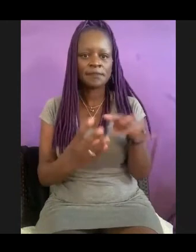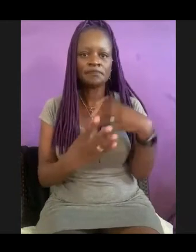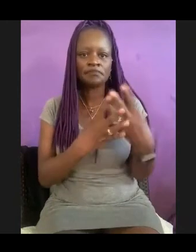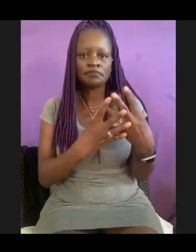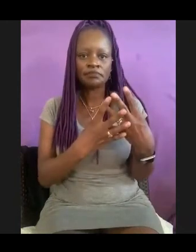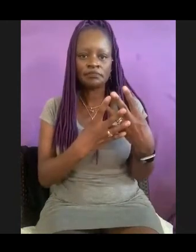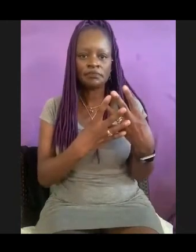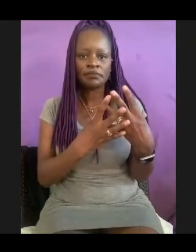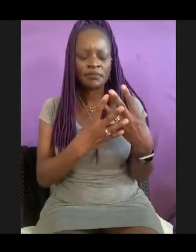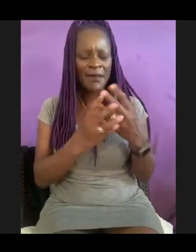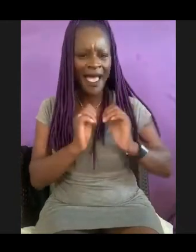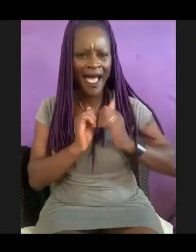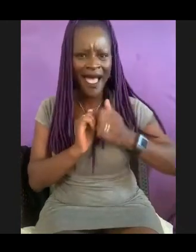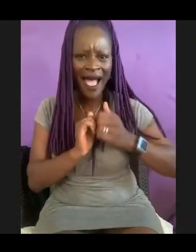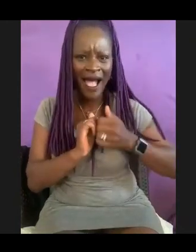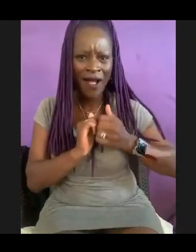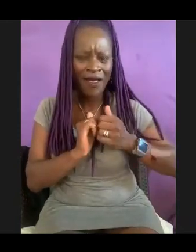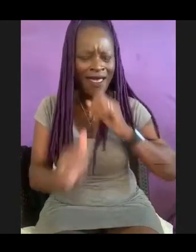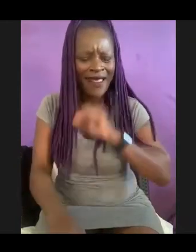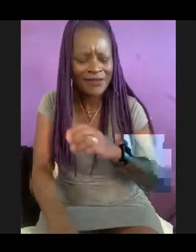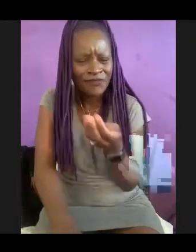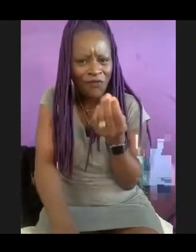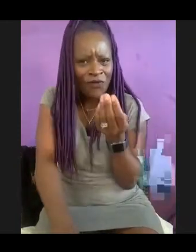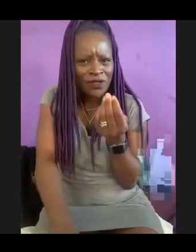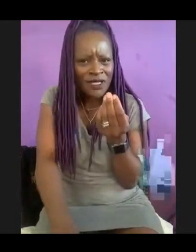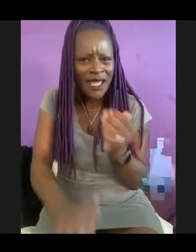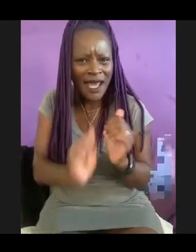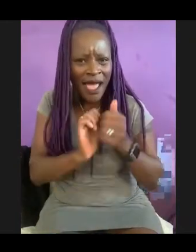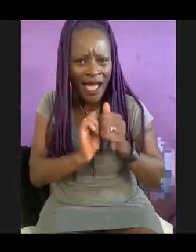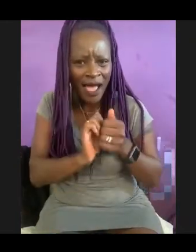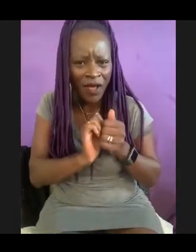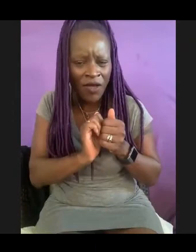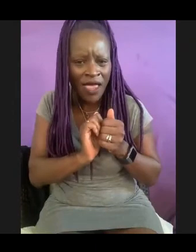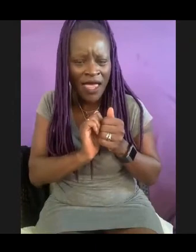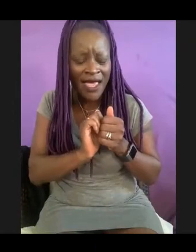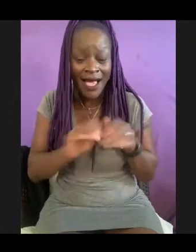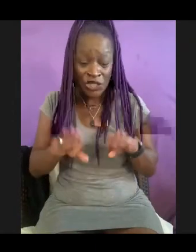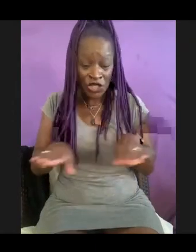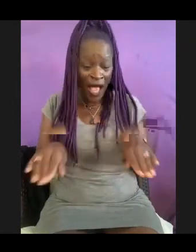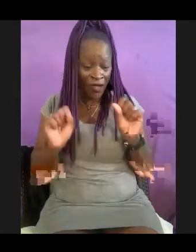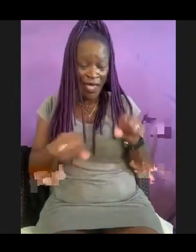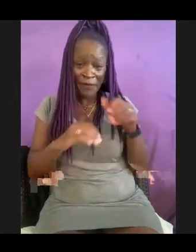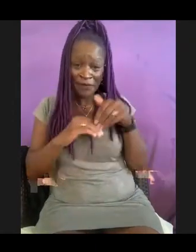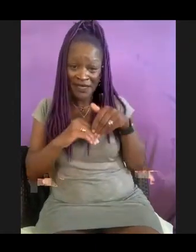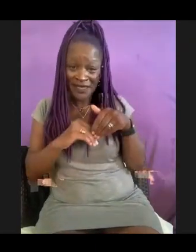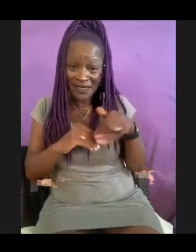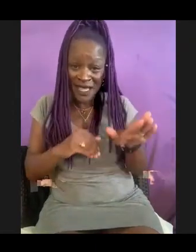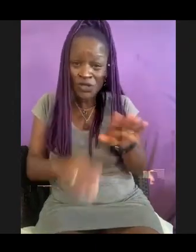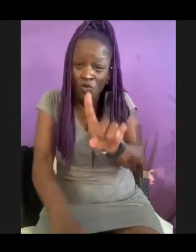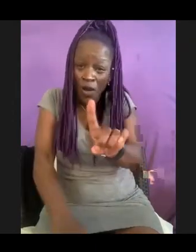How is it that at 14 years old, a child can be sentenced to 100 years